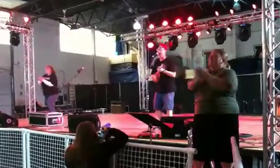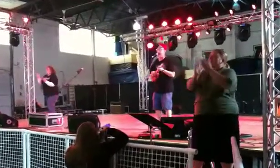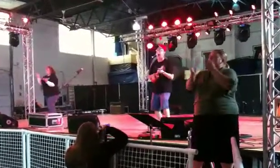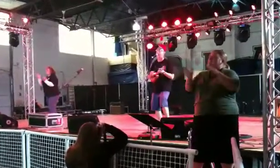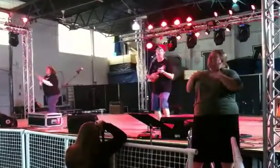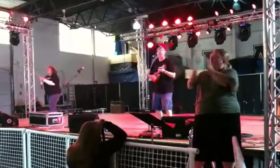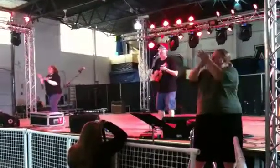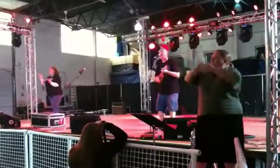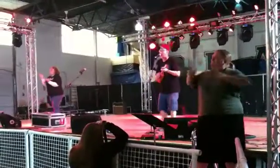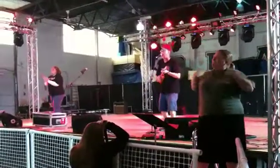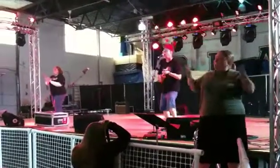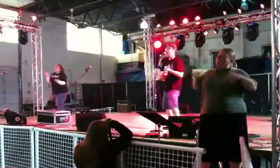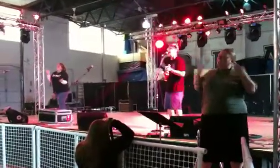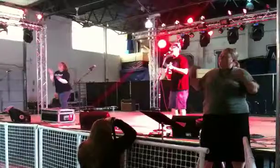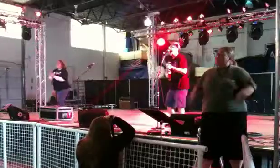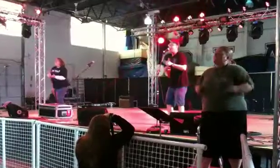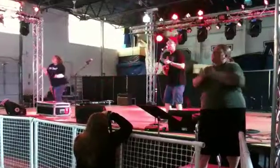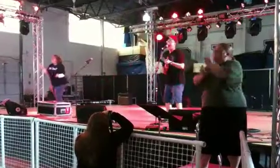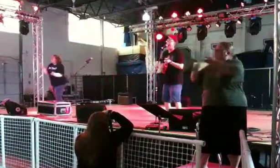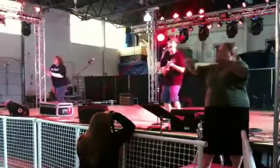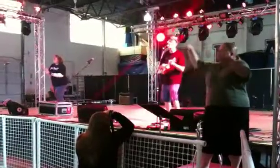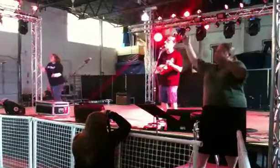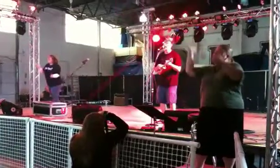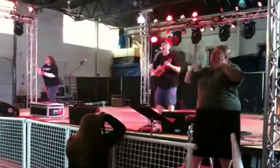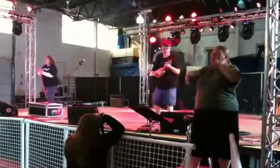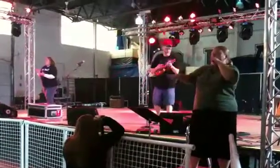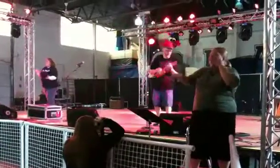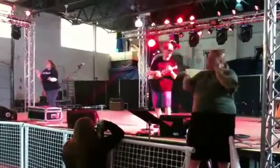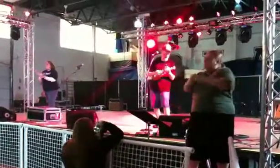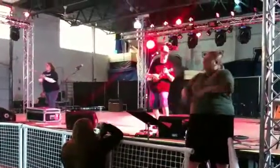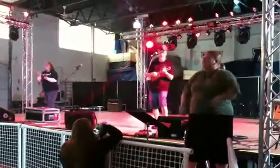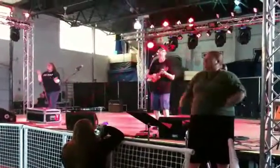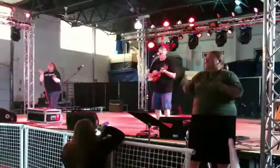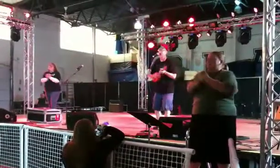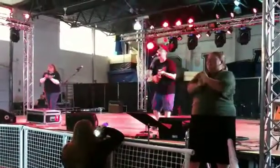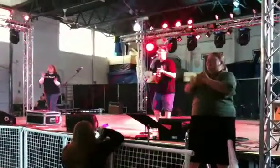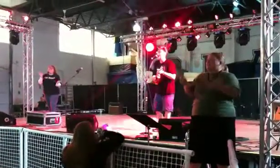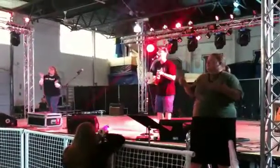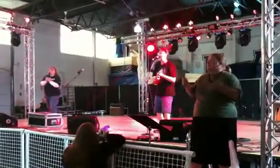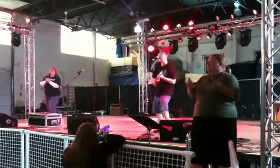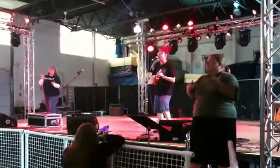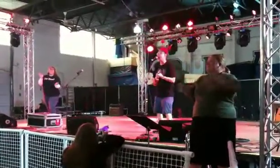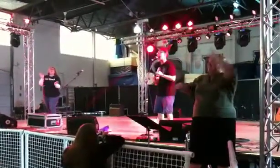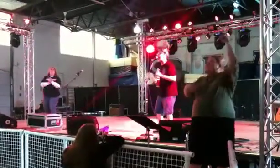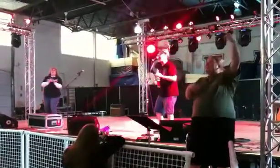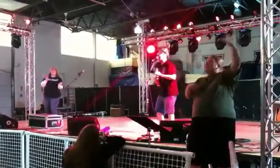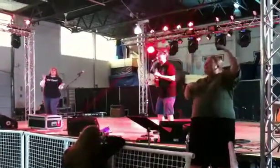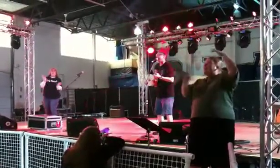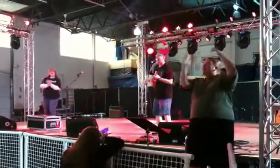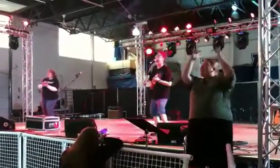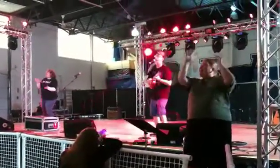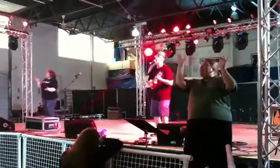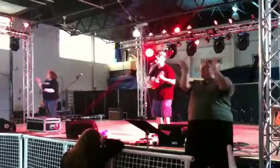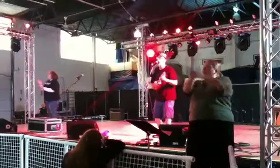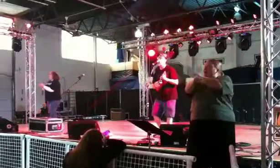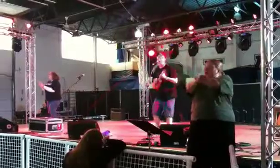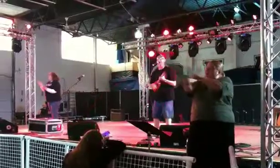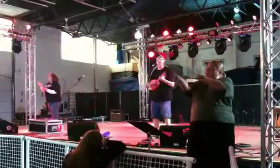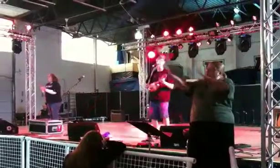Everybody get happy. Sing along. Everybody have fun. The sun is shining